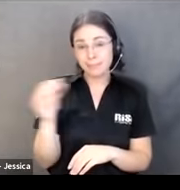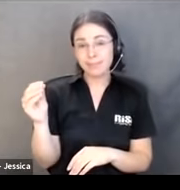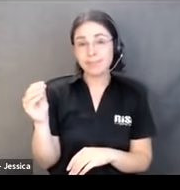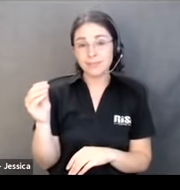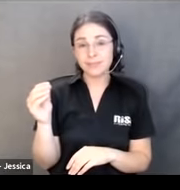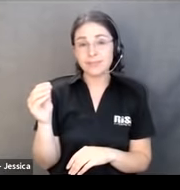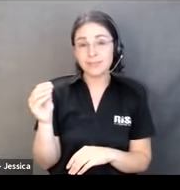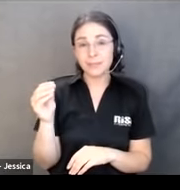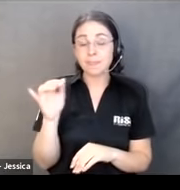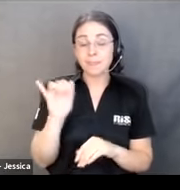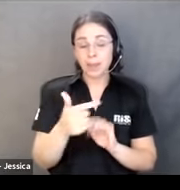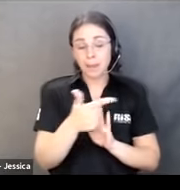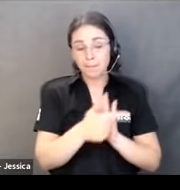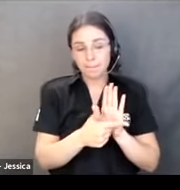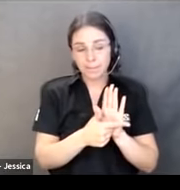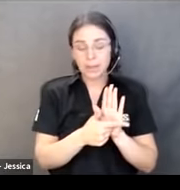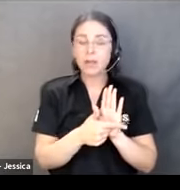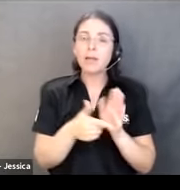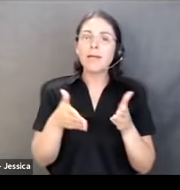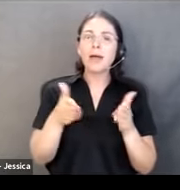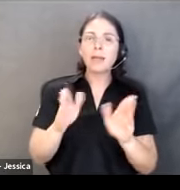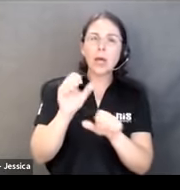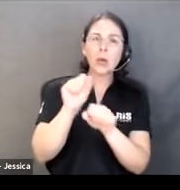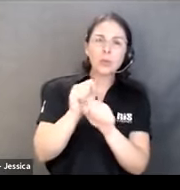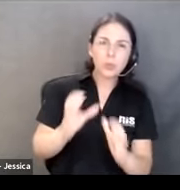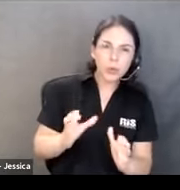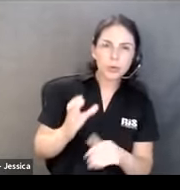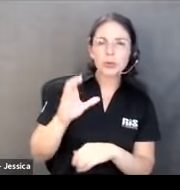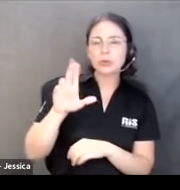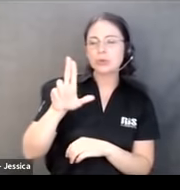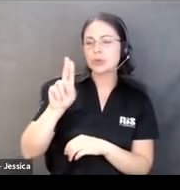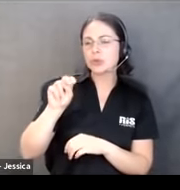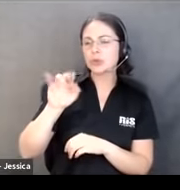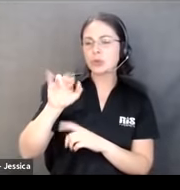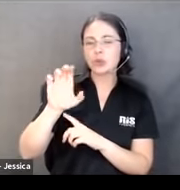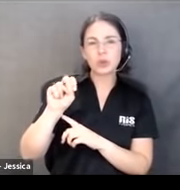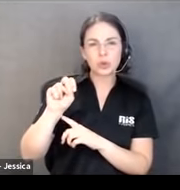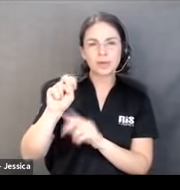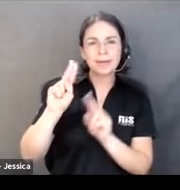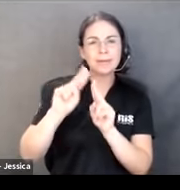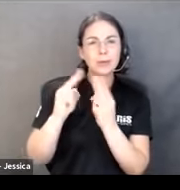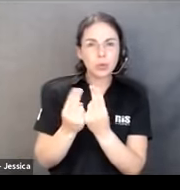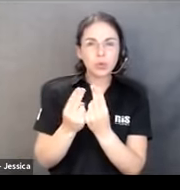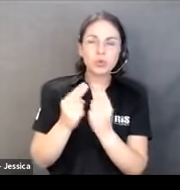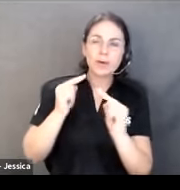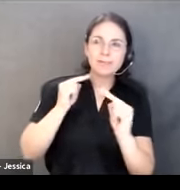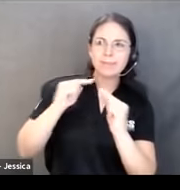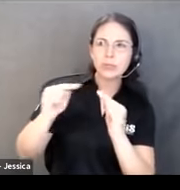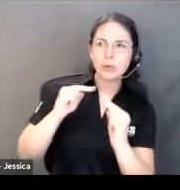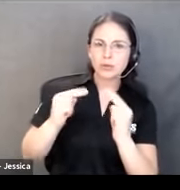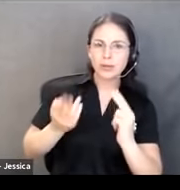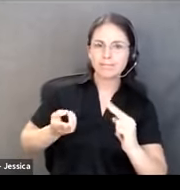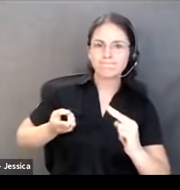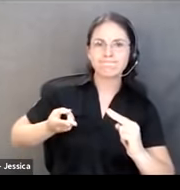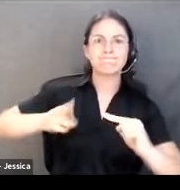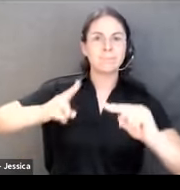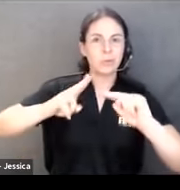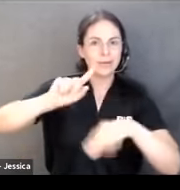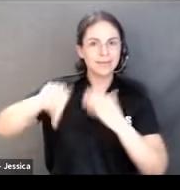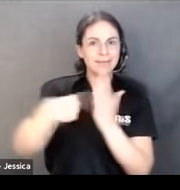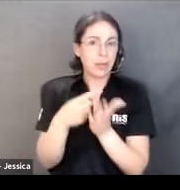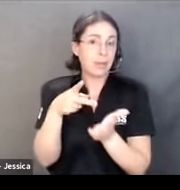It puts workers and unions in a position to negotiate upward the hourly pay that they have